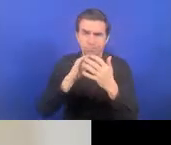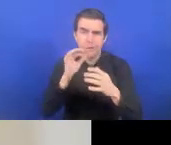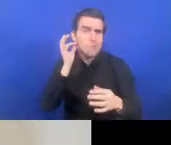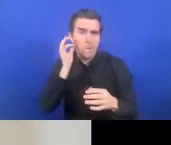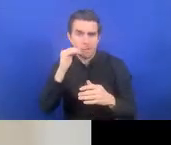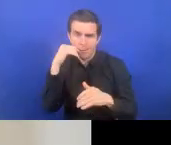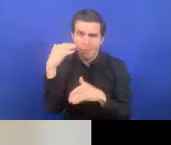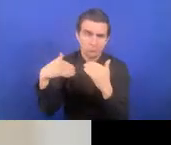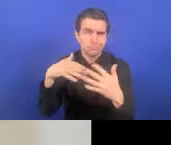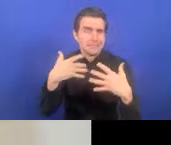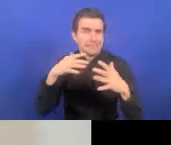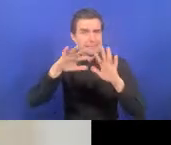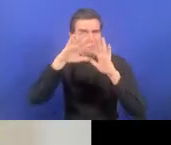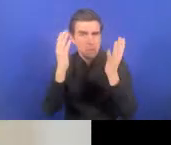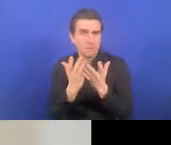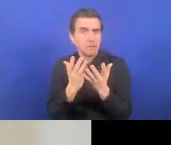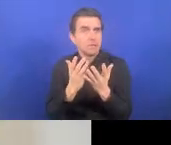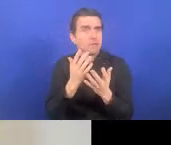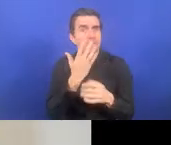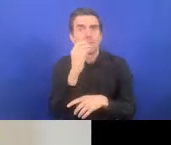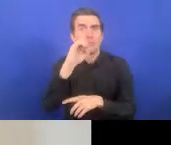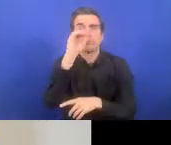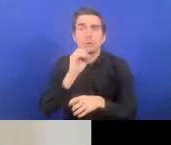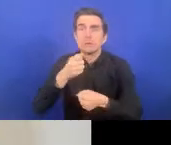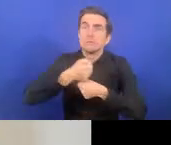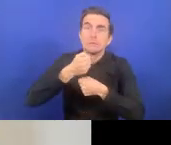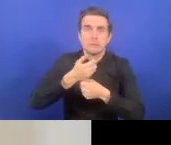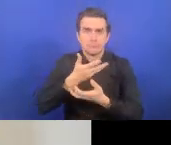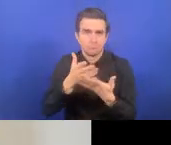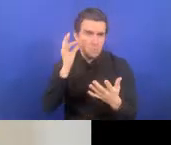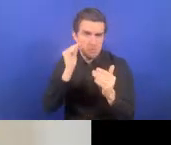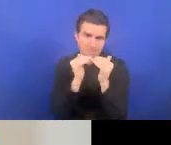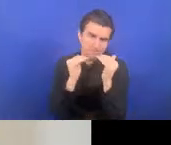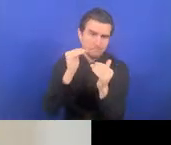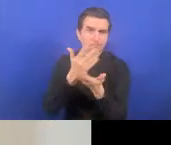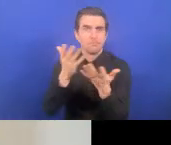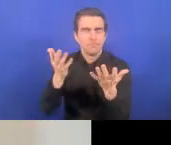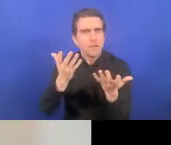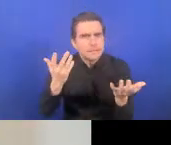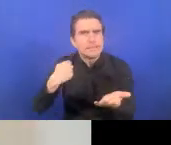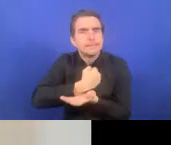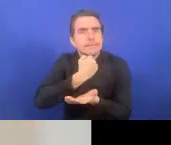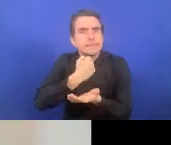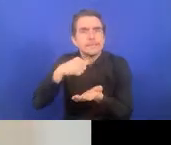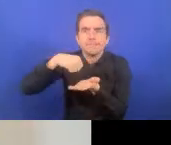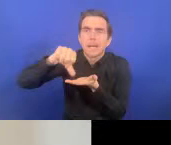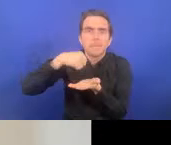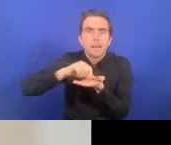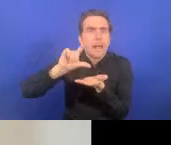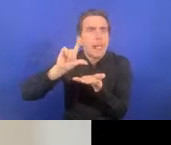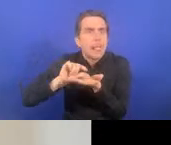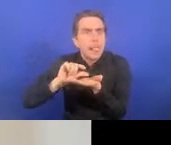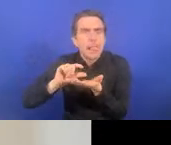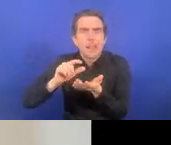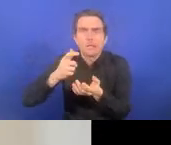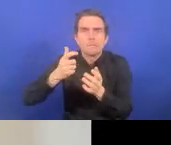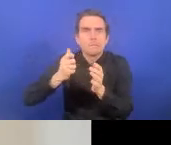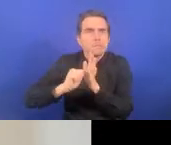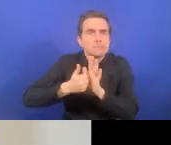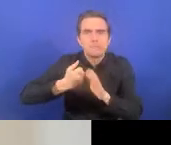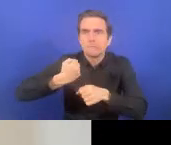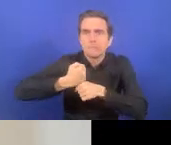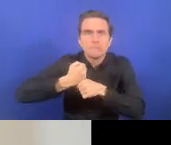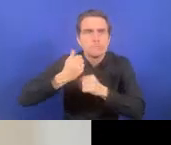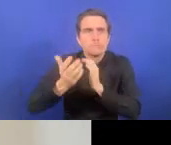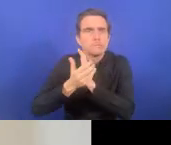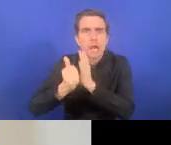the higher up the professional ladder you look, the fewer women you will find. Today, we are here to learn